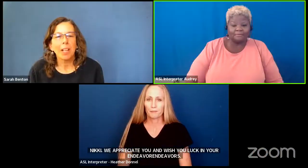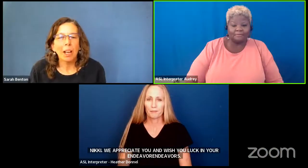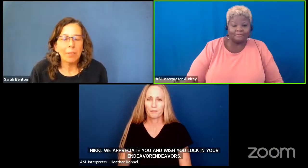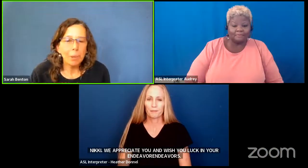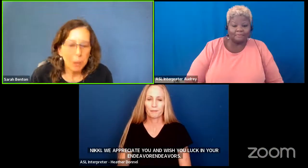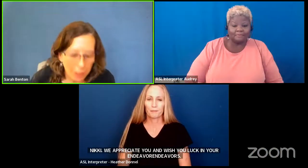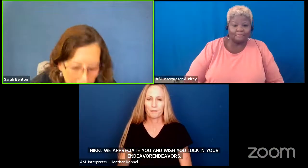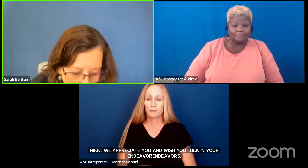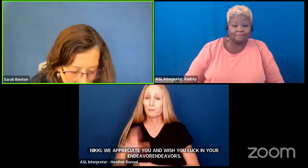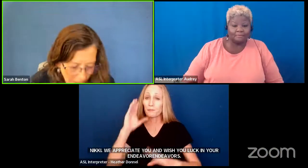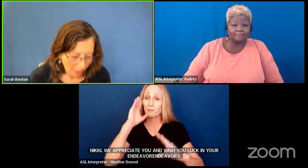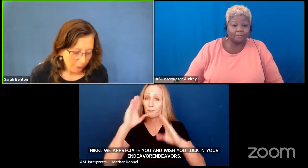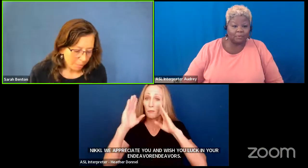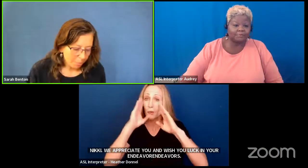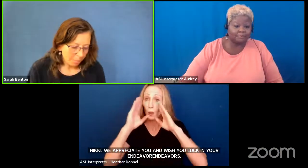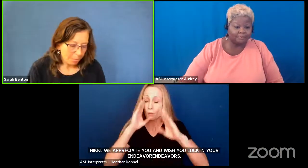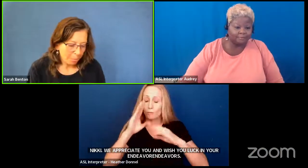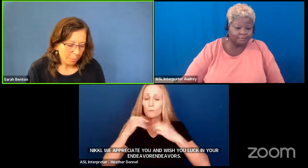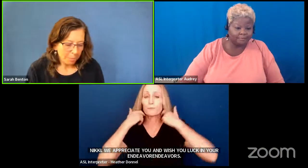Hey, everybody.